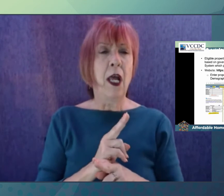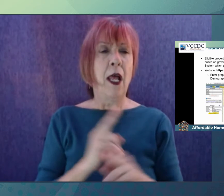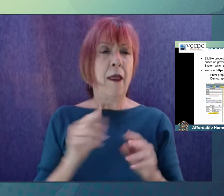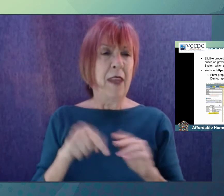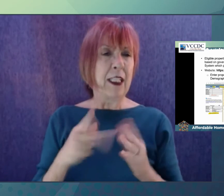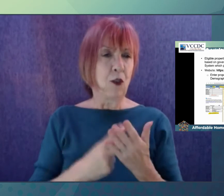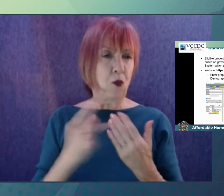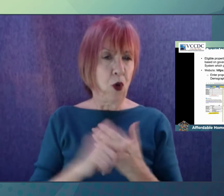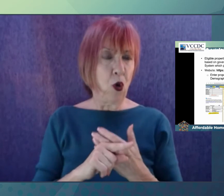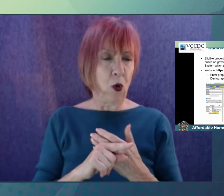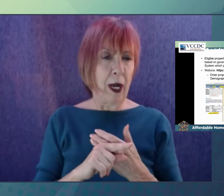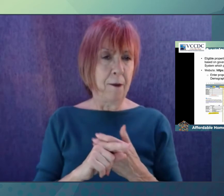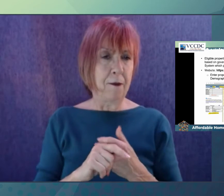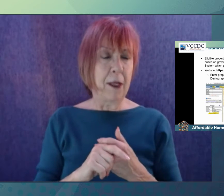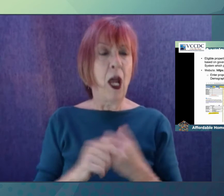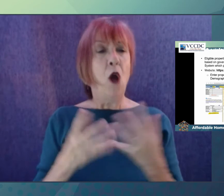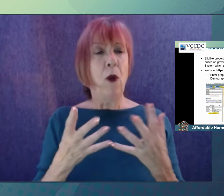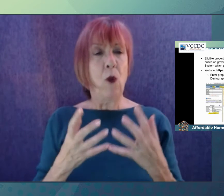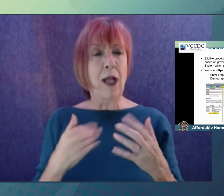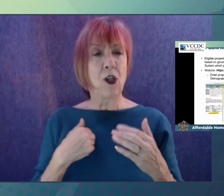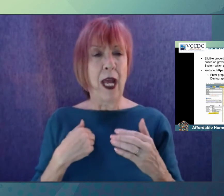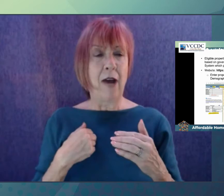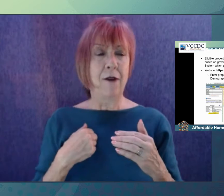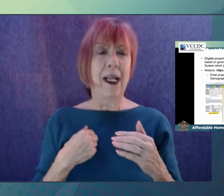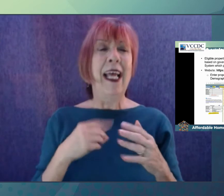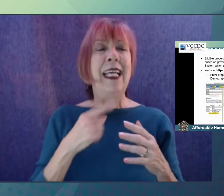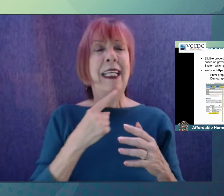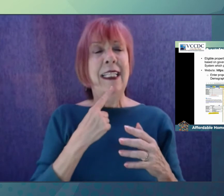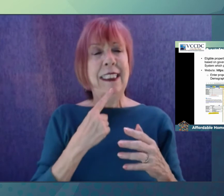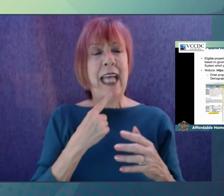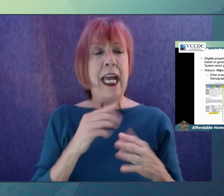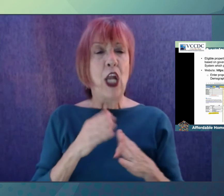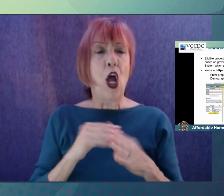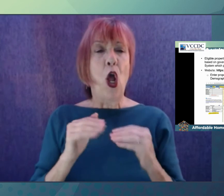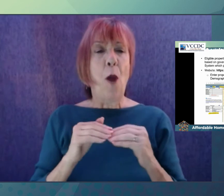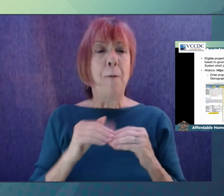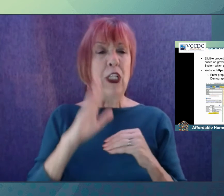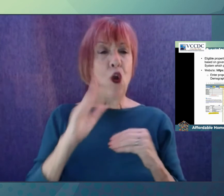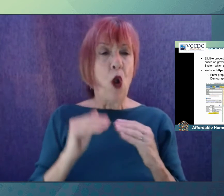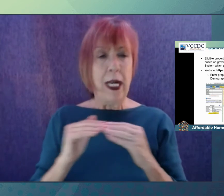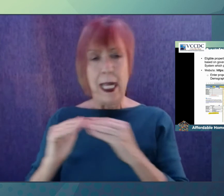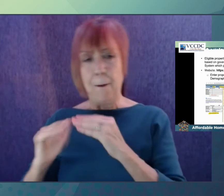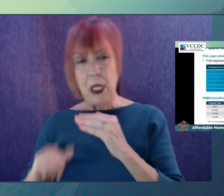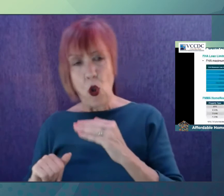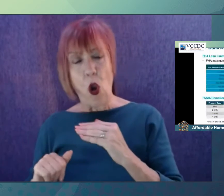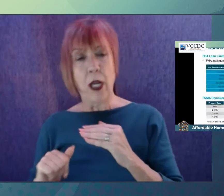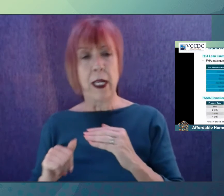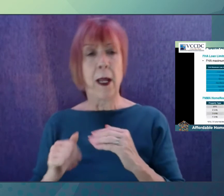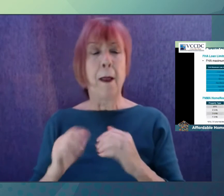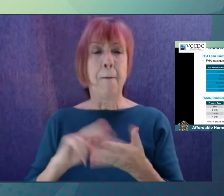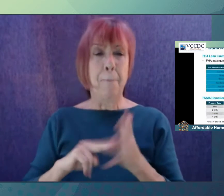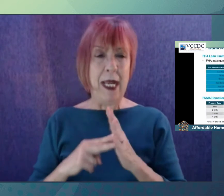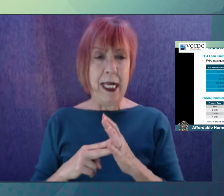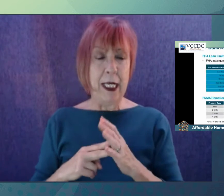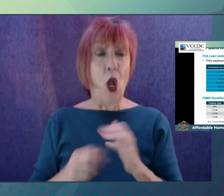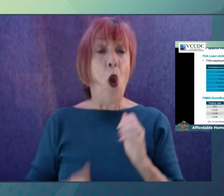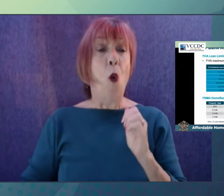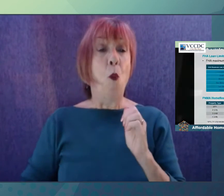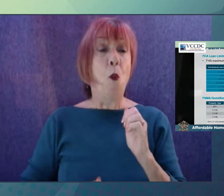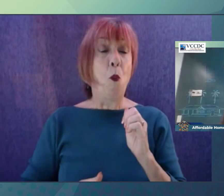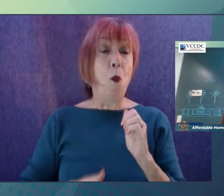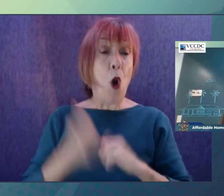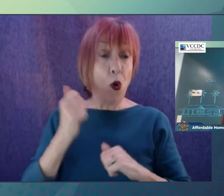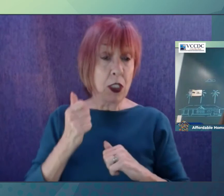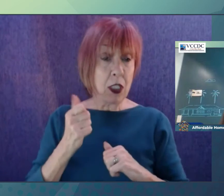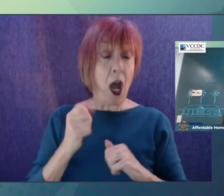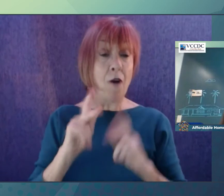greater of 50% majority minority. Next slide, please. The loan limits. There are